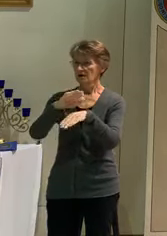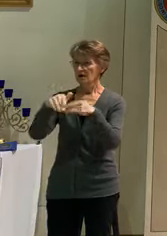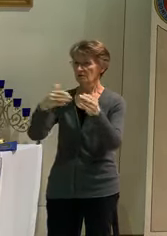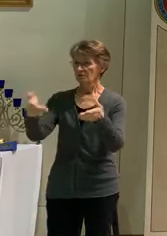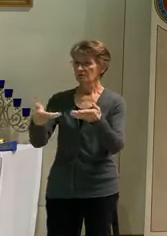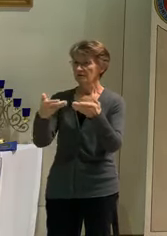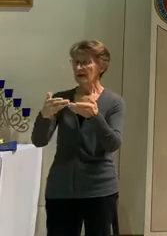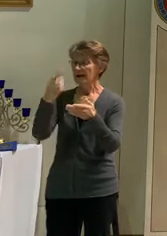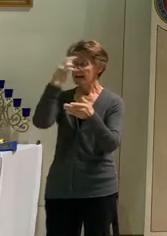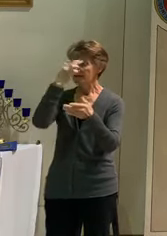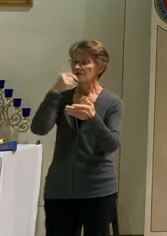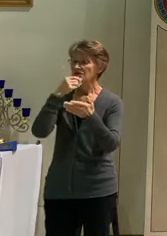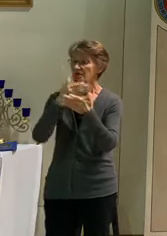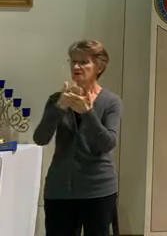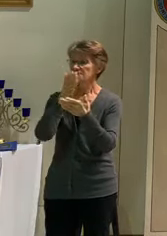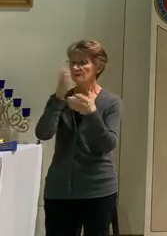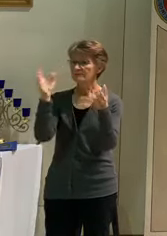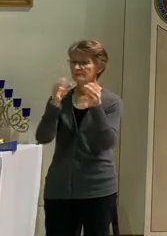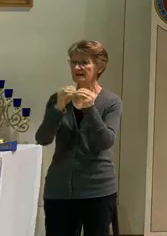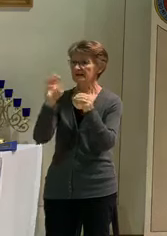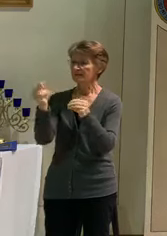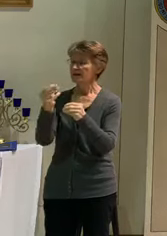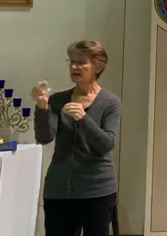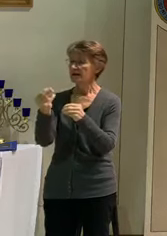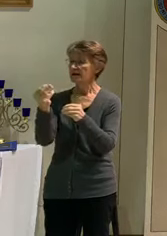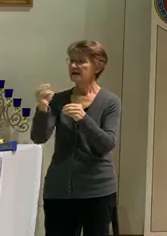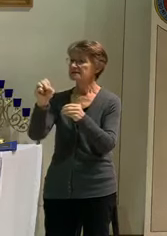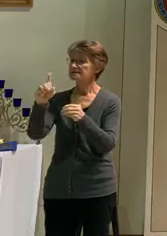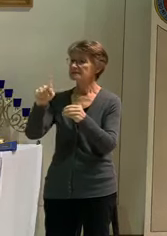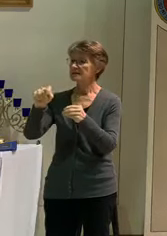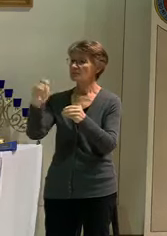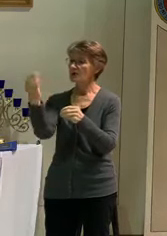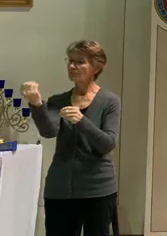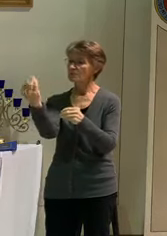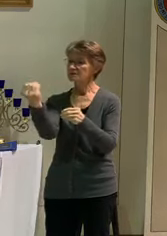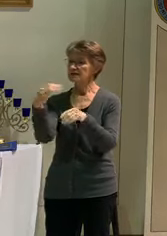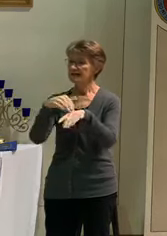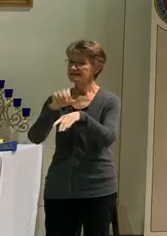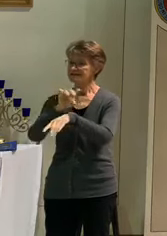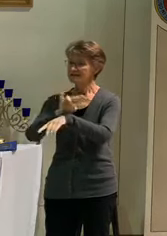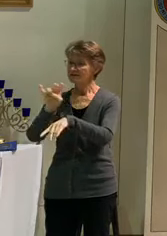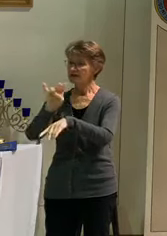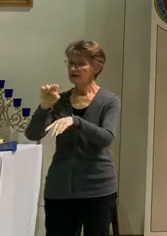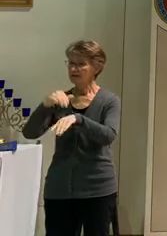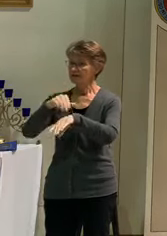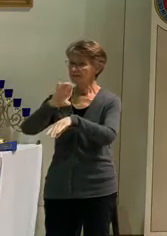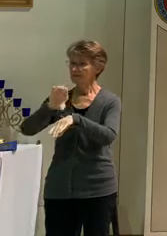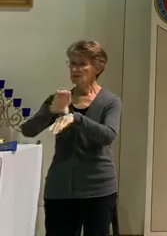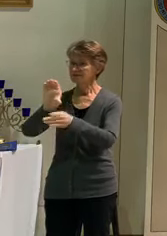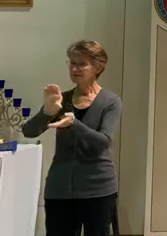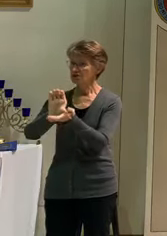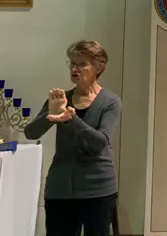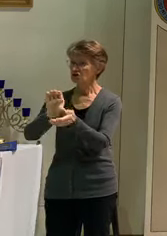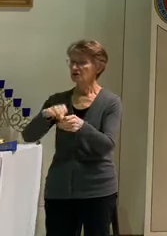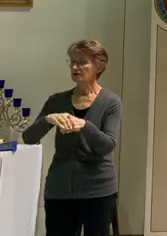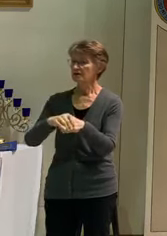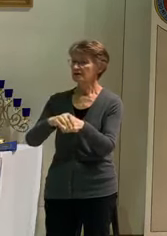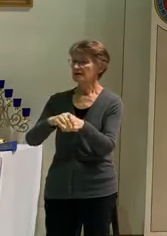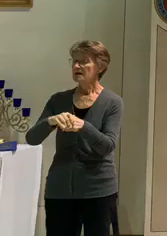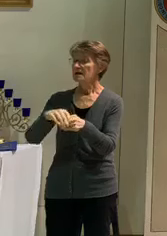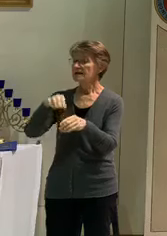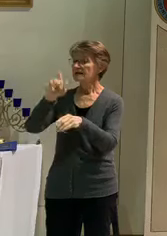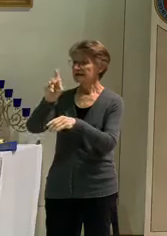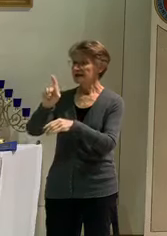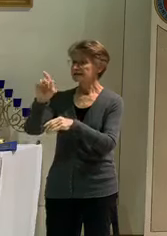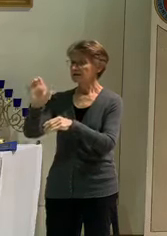Catholic Daughters will meet this Monday, September 14th at 7 p.m. in the Parish Center. The